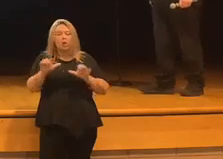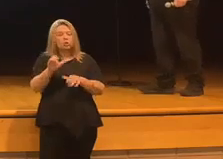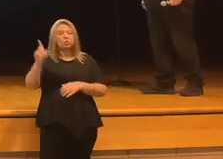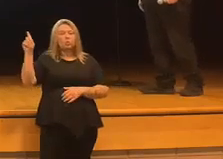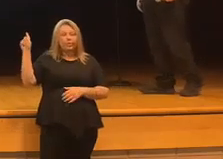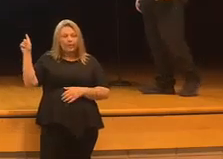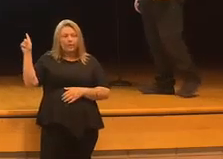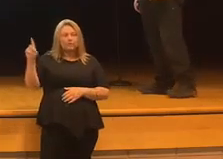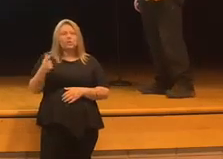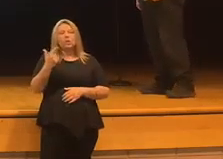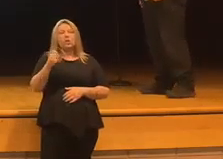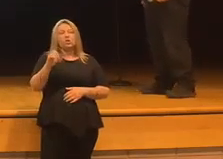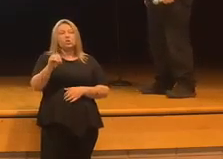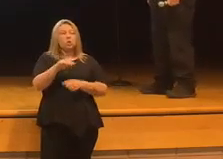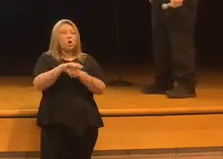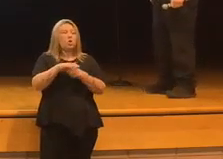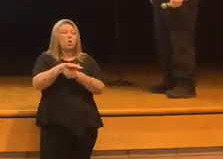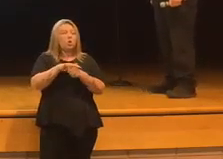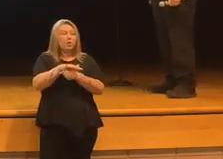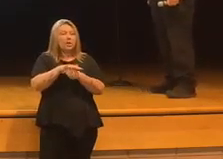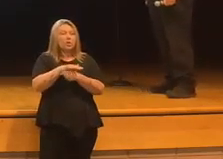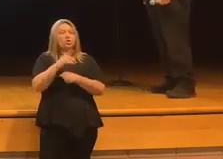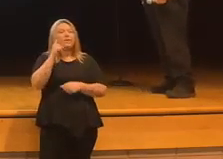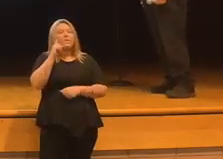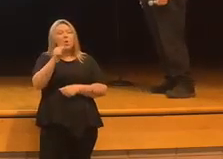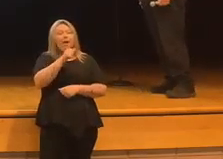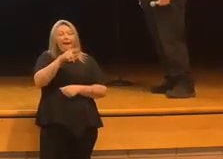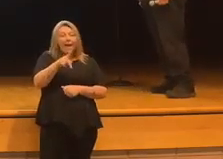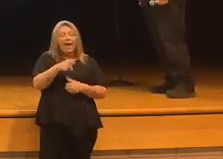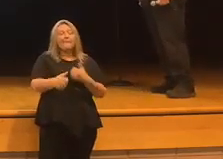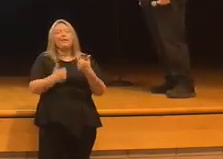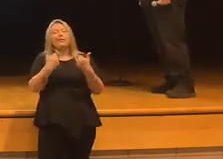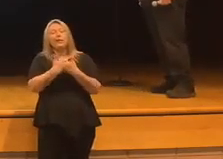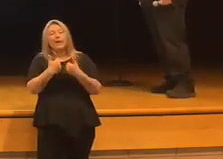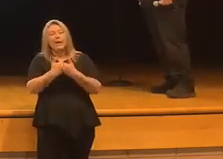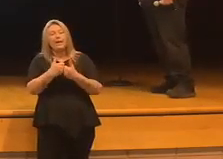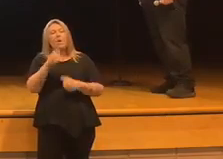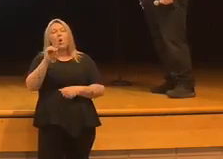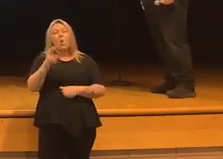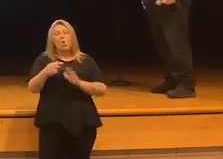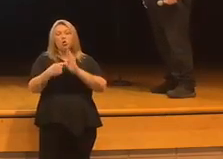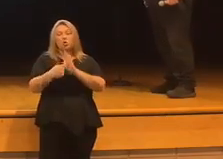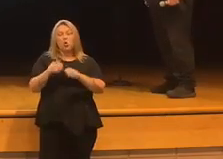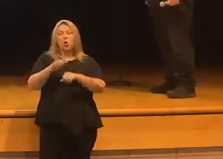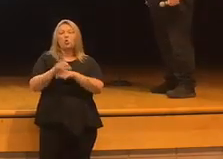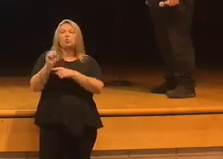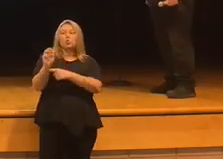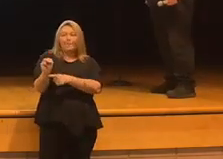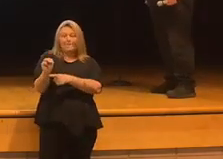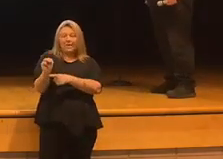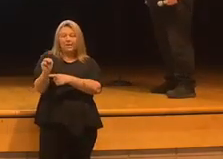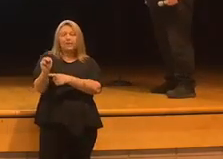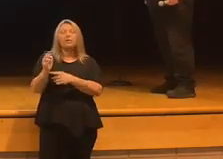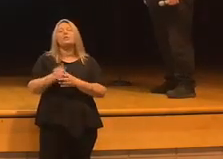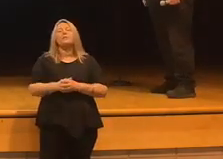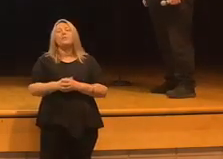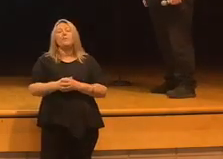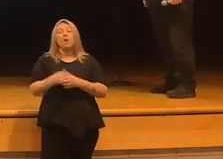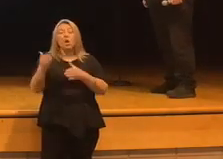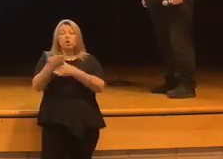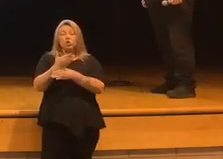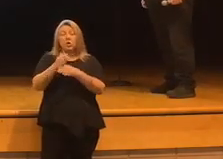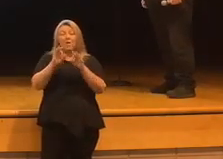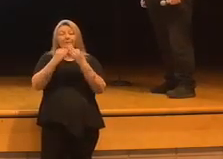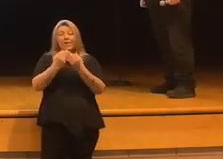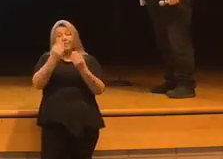your geolocation as a default setting in apps or games, or showing it on social media posts. Sharing family information,